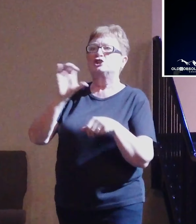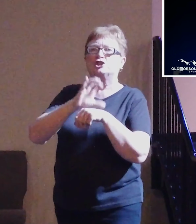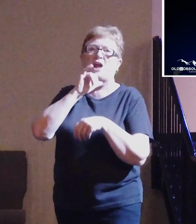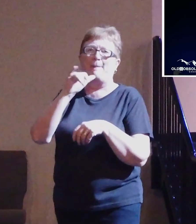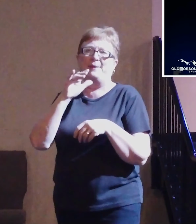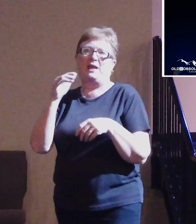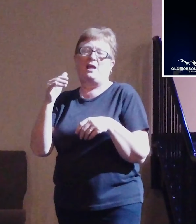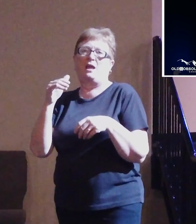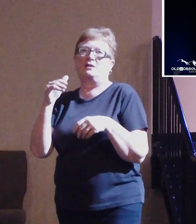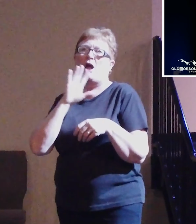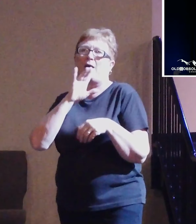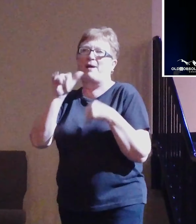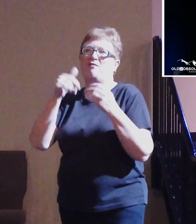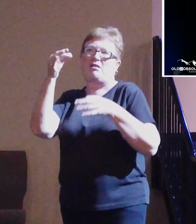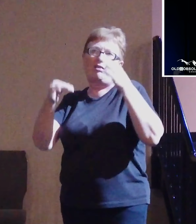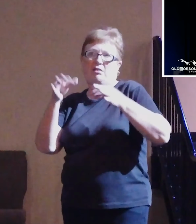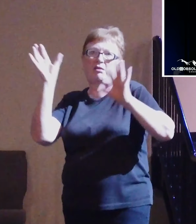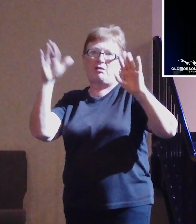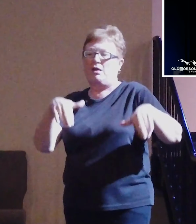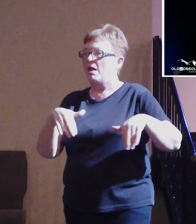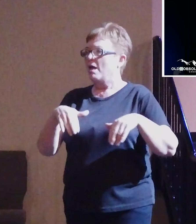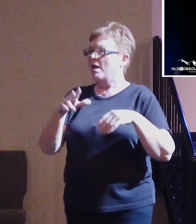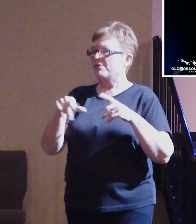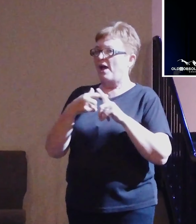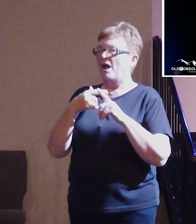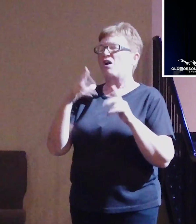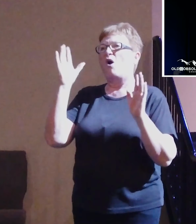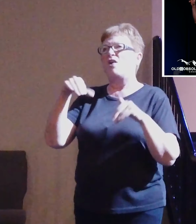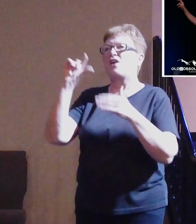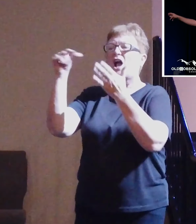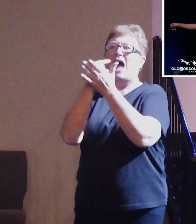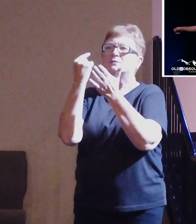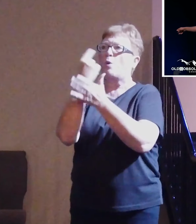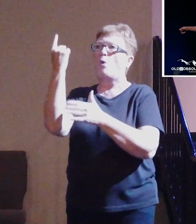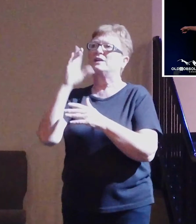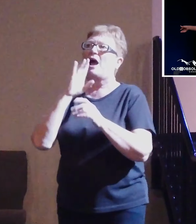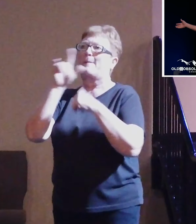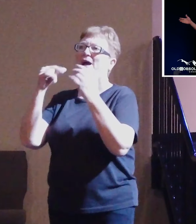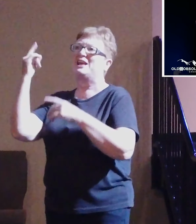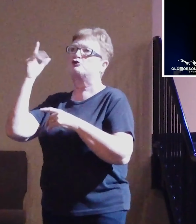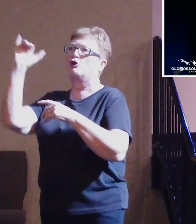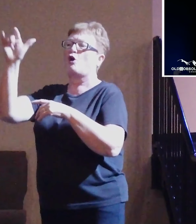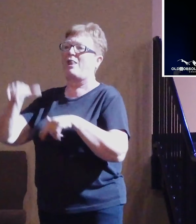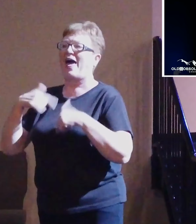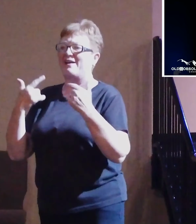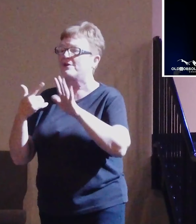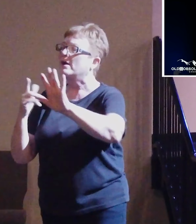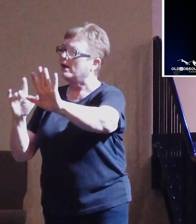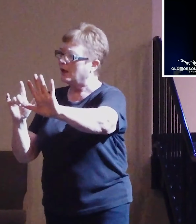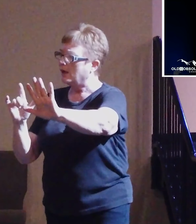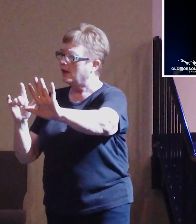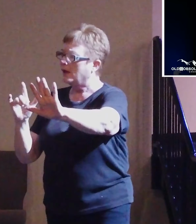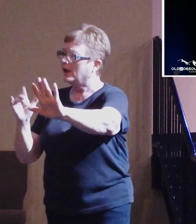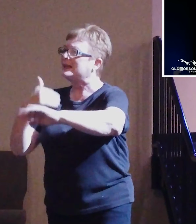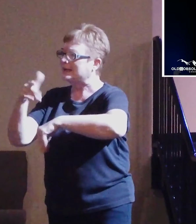Churches shouldn't speak into culture. The gospel is just about eternal life. Take them back to